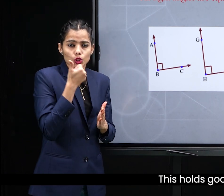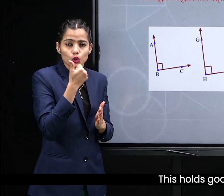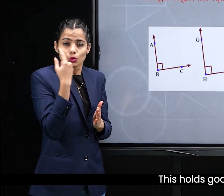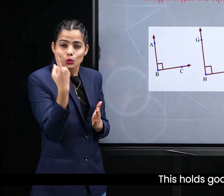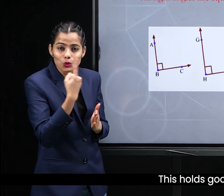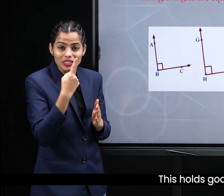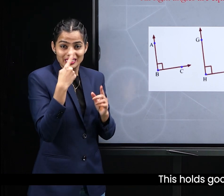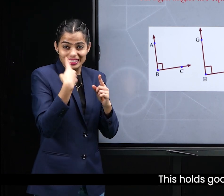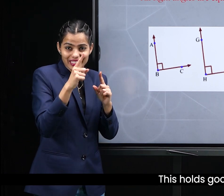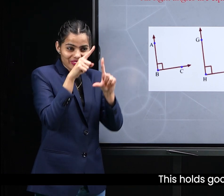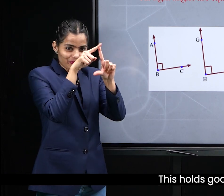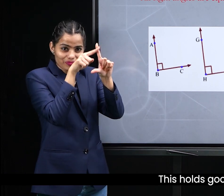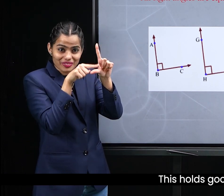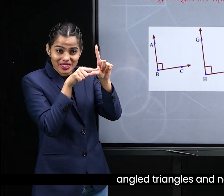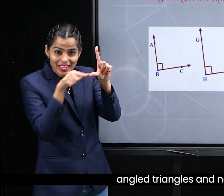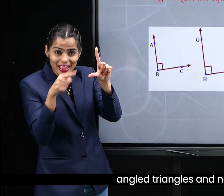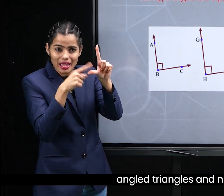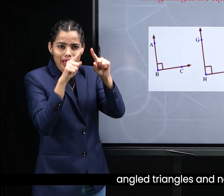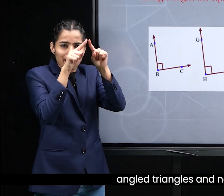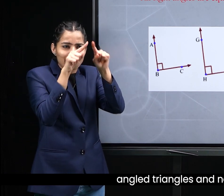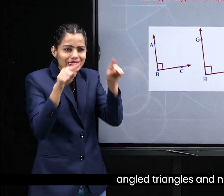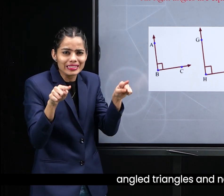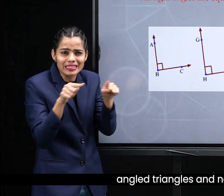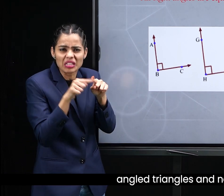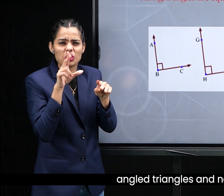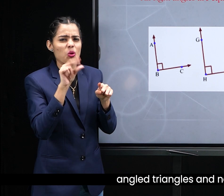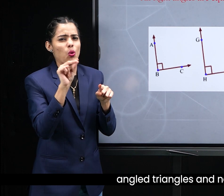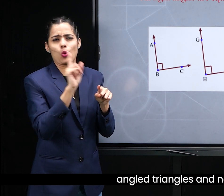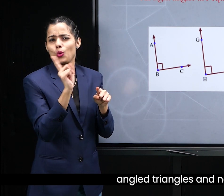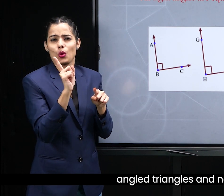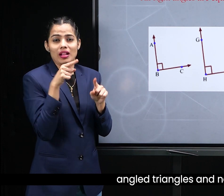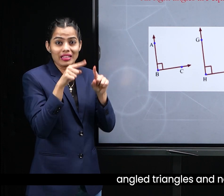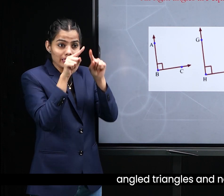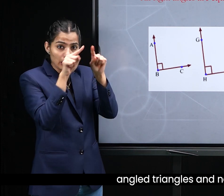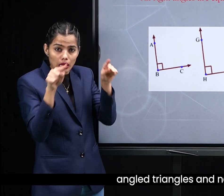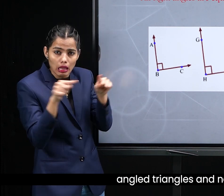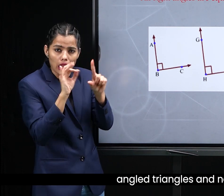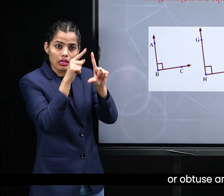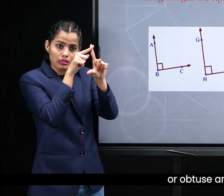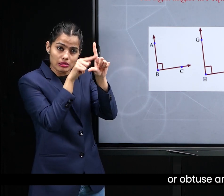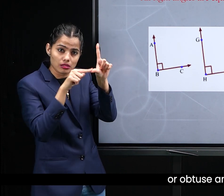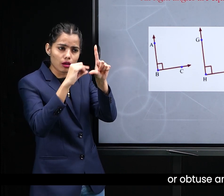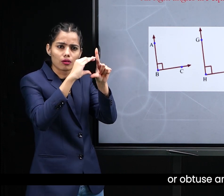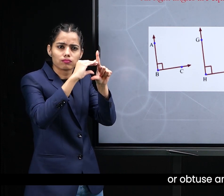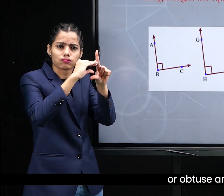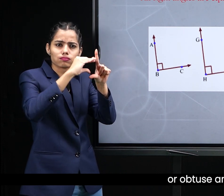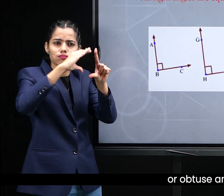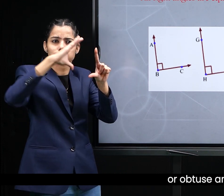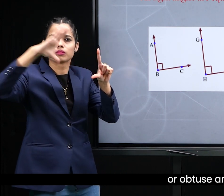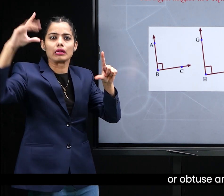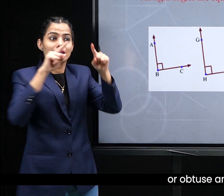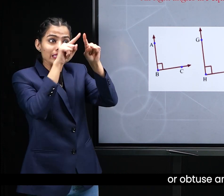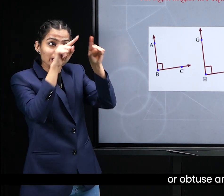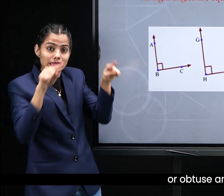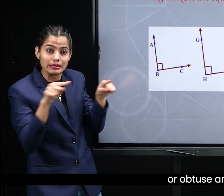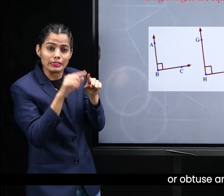This holds good only for right angle triangles and not acute angle triangles or obtuse angle